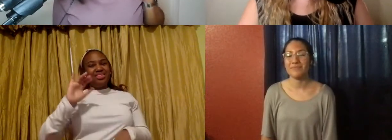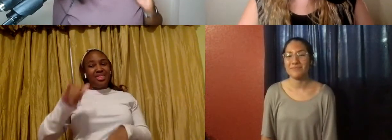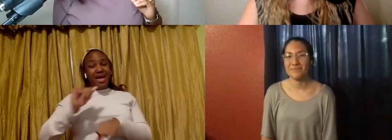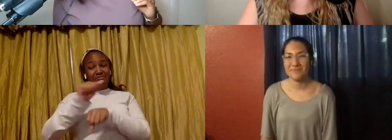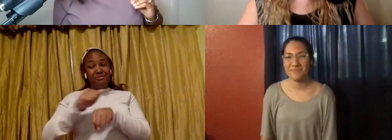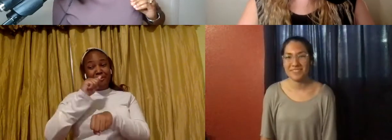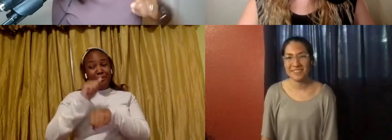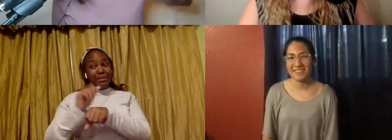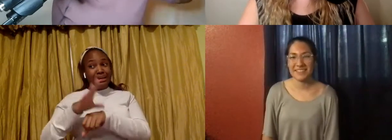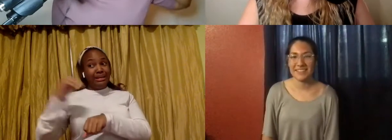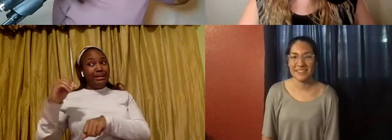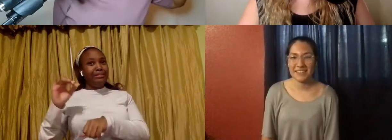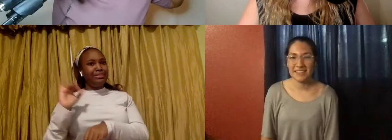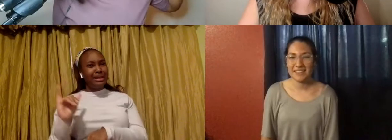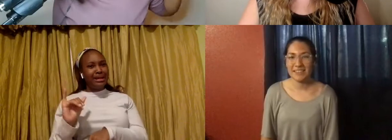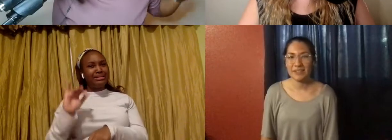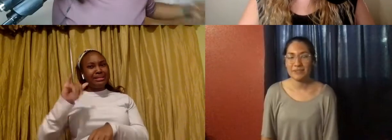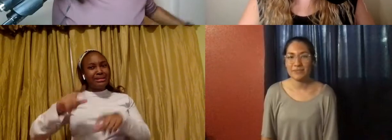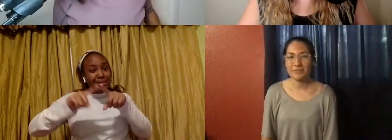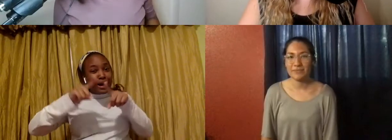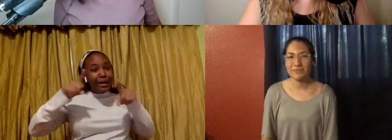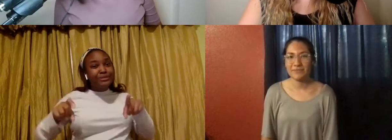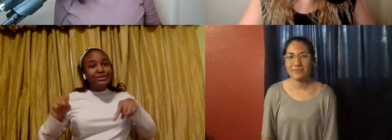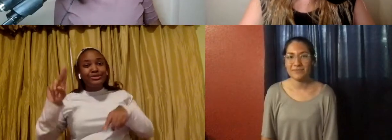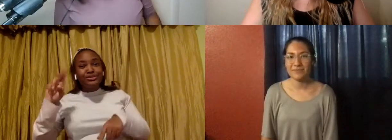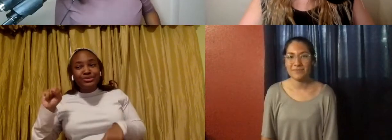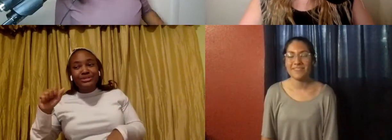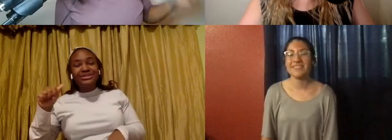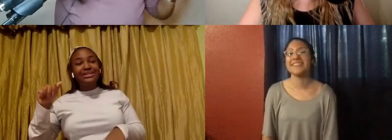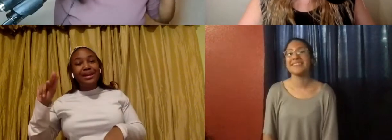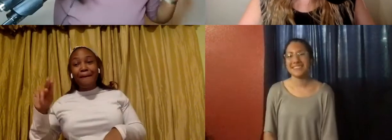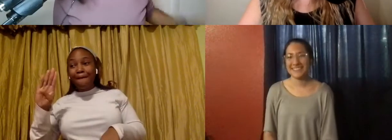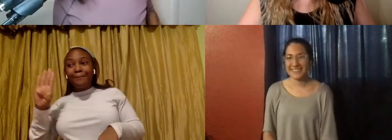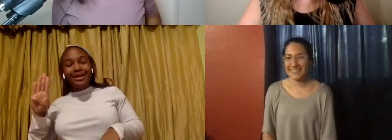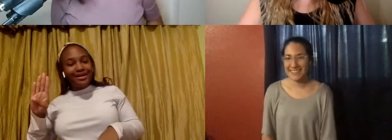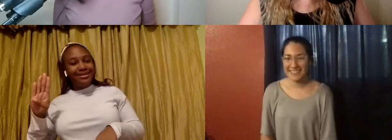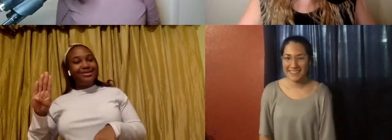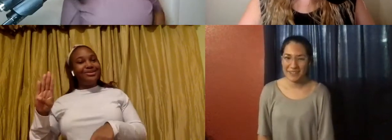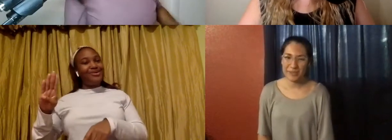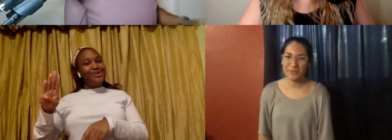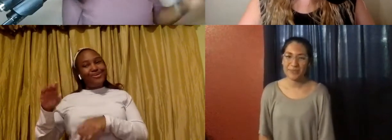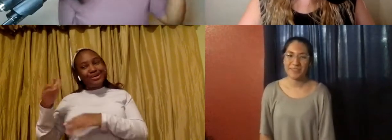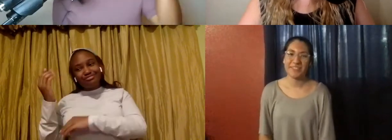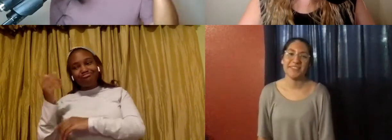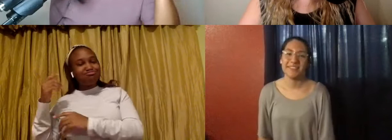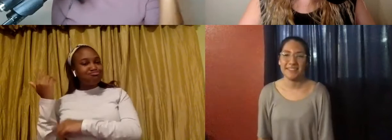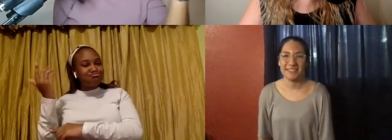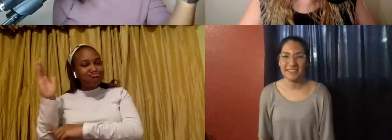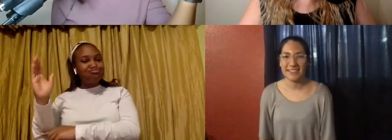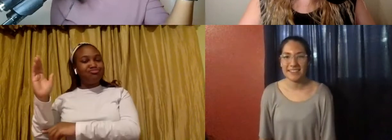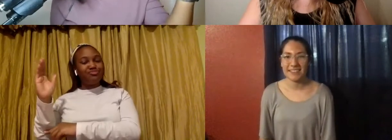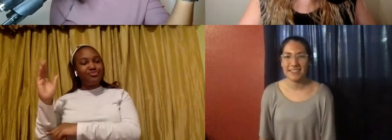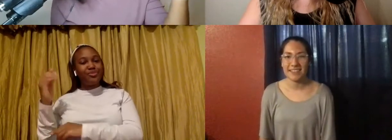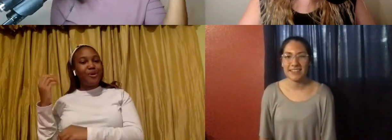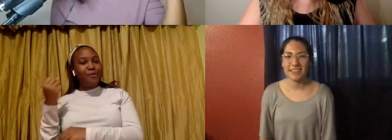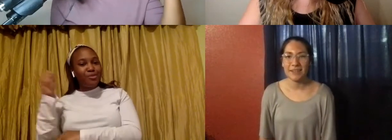of what Susan B. was fighting for. And like, this can't be, no, I'm just kidding. Anyways, but what I was going